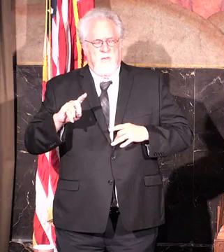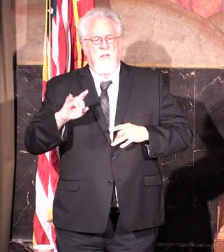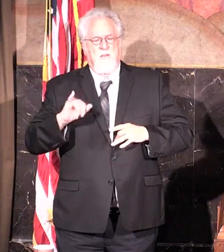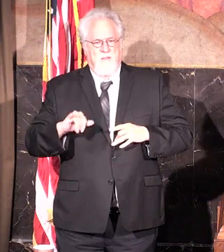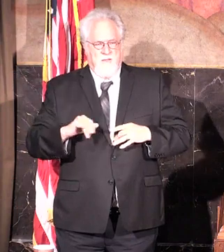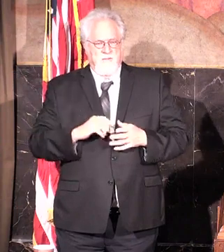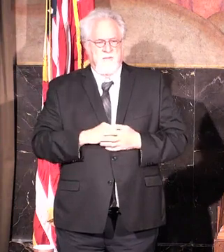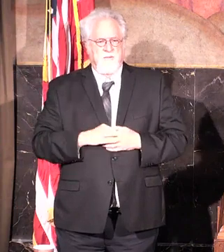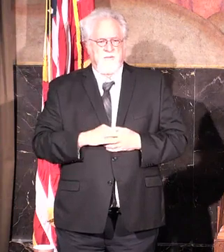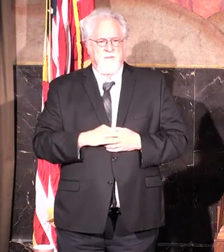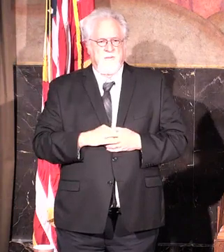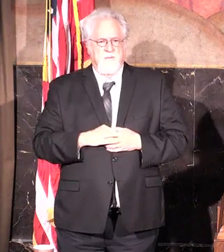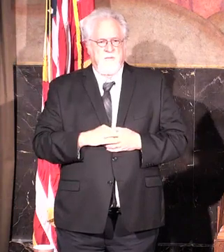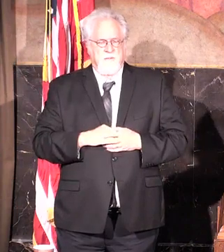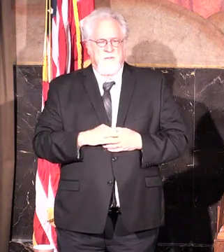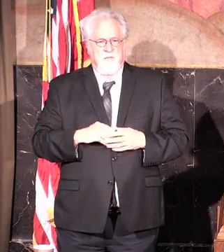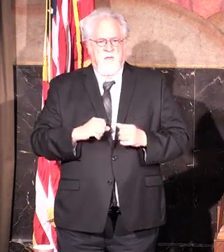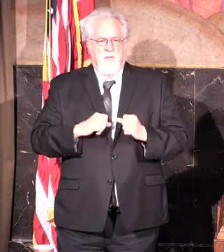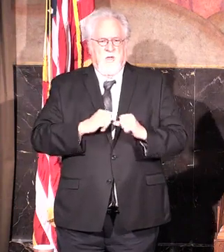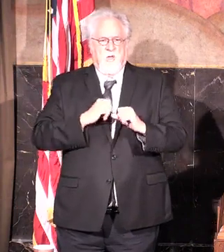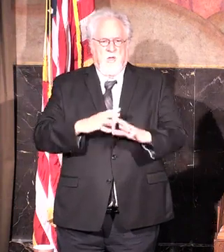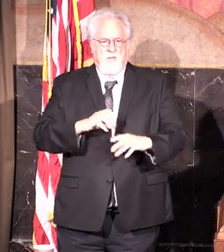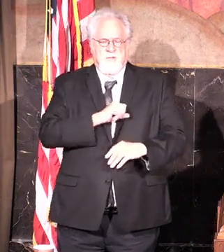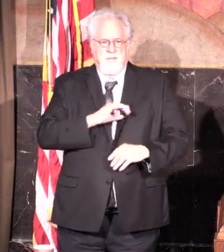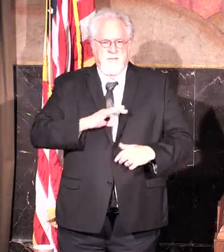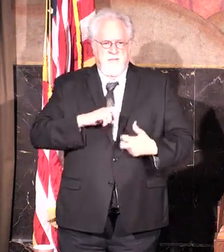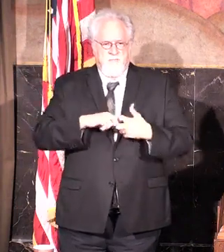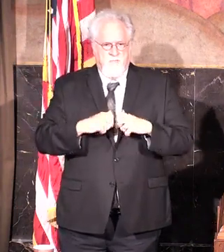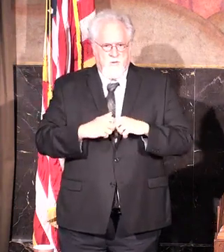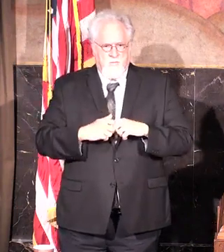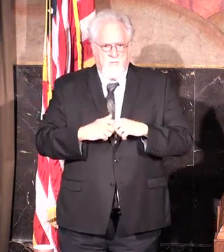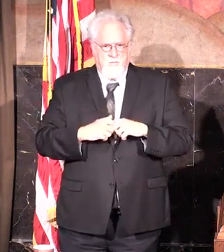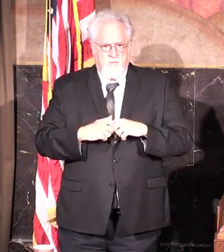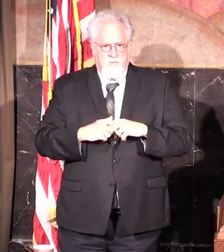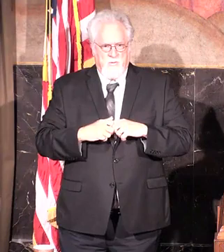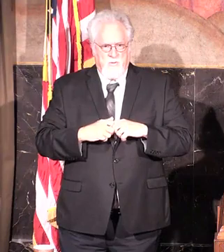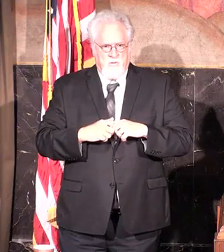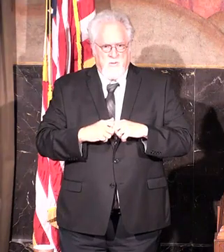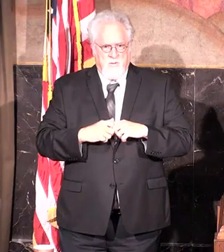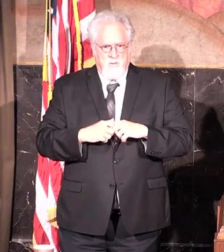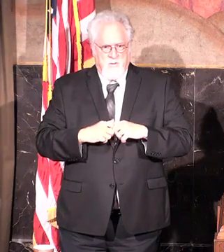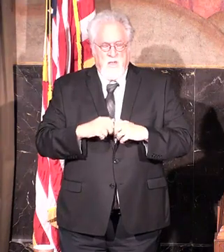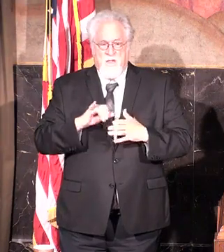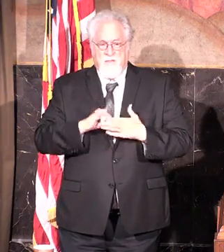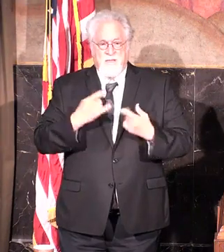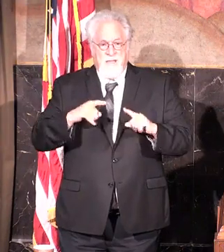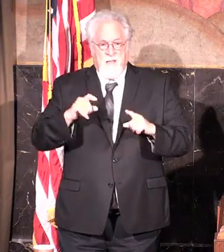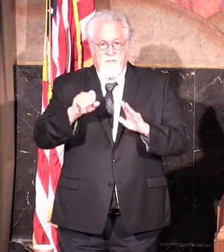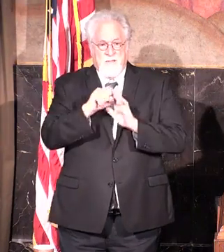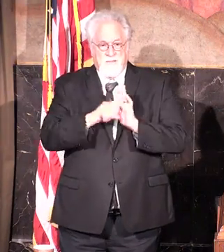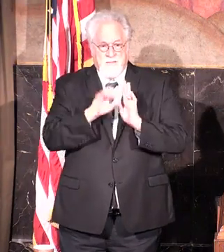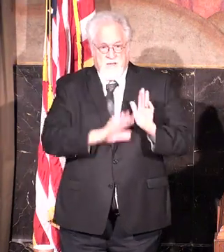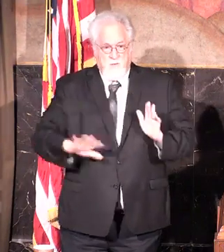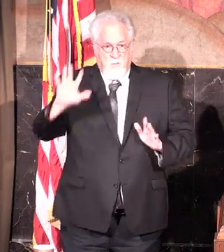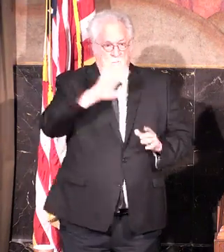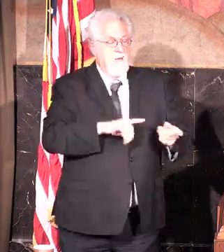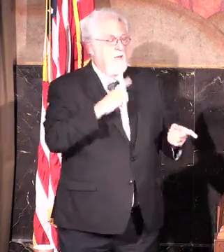attributing to the staffing issues. Is that what we're seeing statewide?